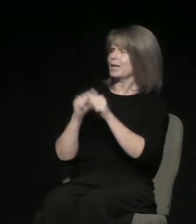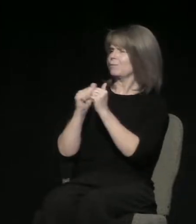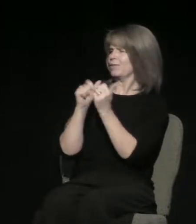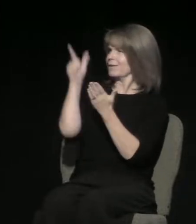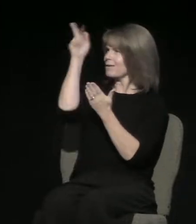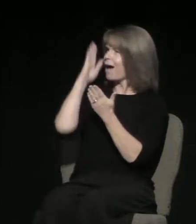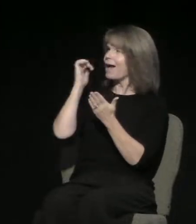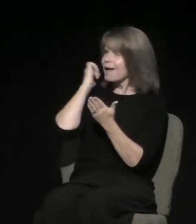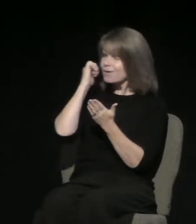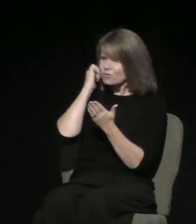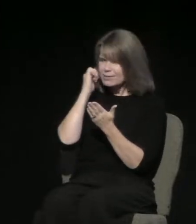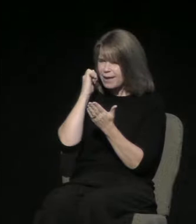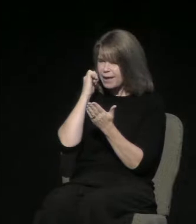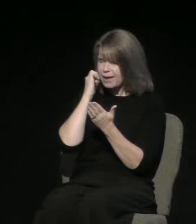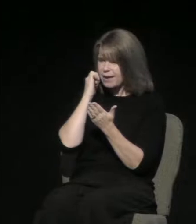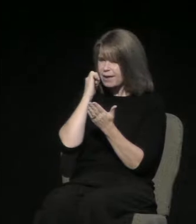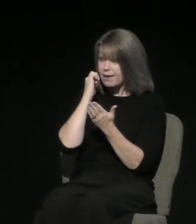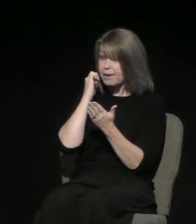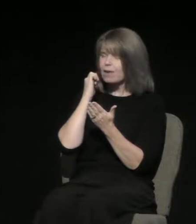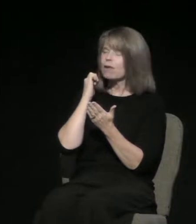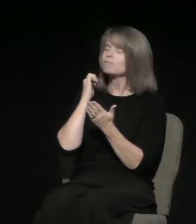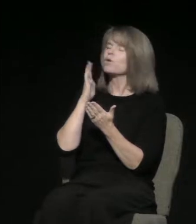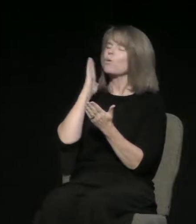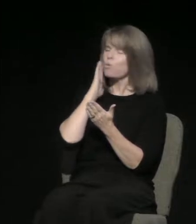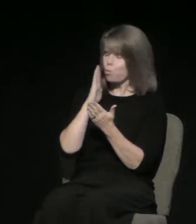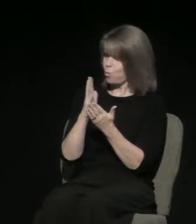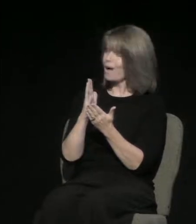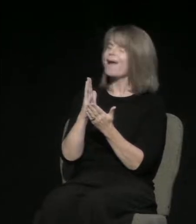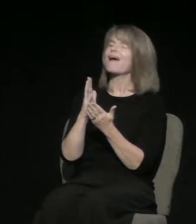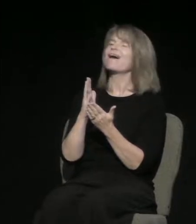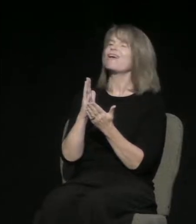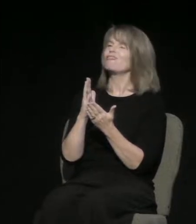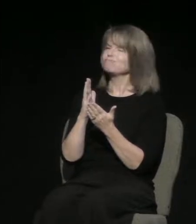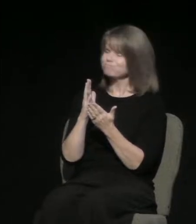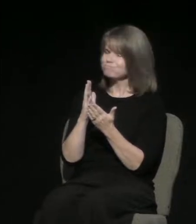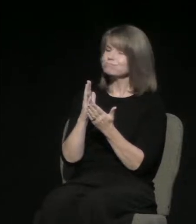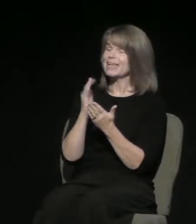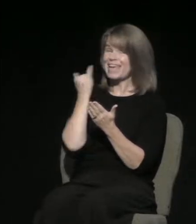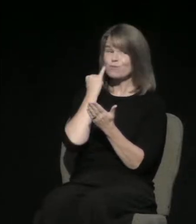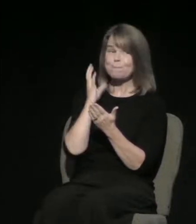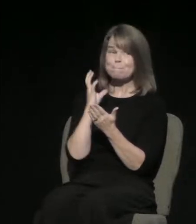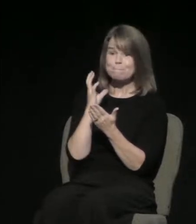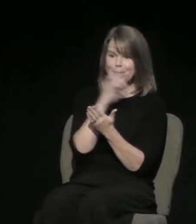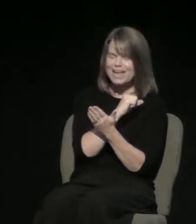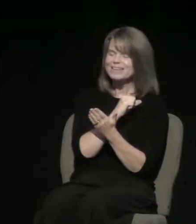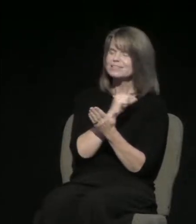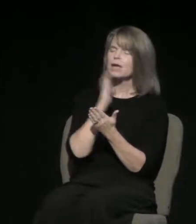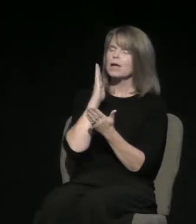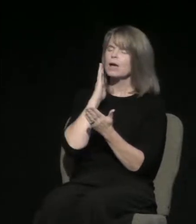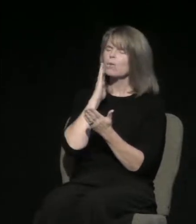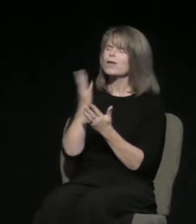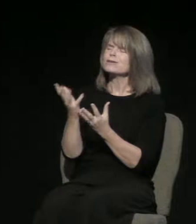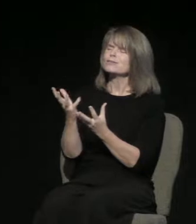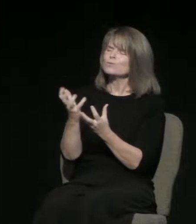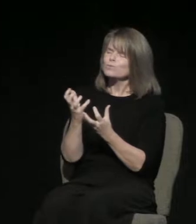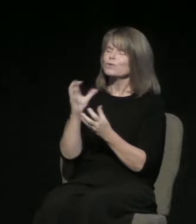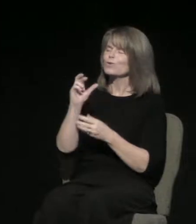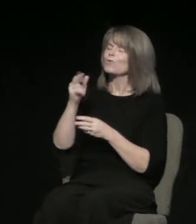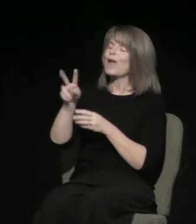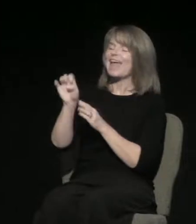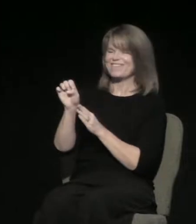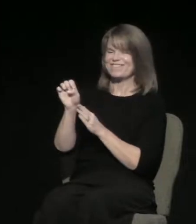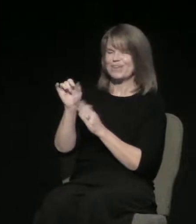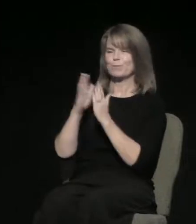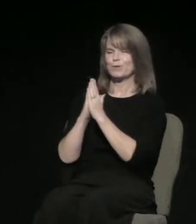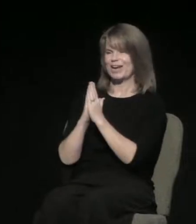With God Every day There will Will come There a Time when If you Miss it For some Reason You'll know You missed It